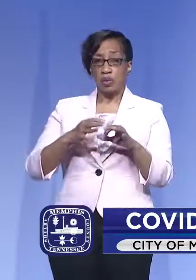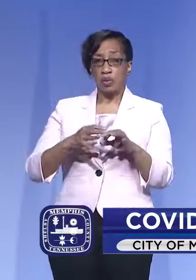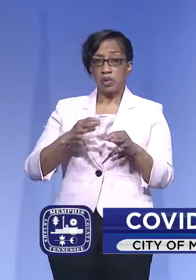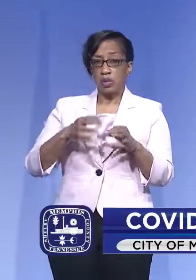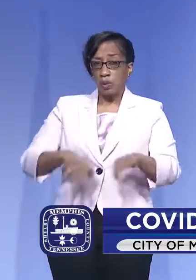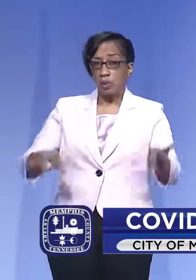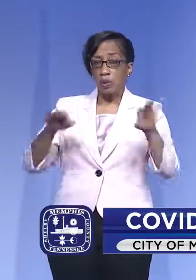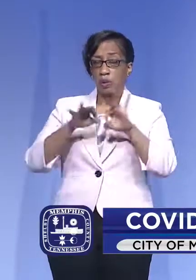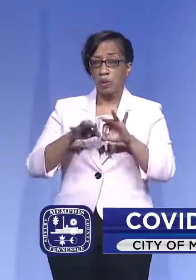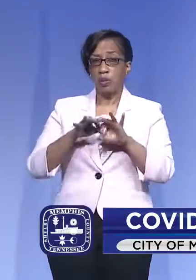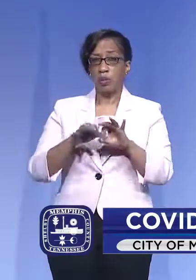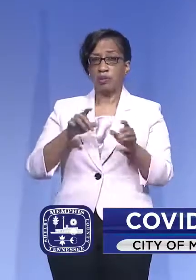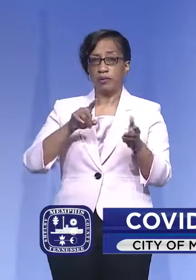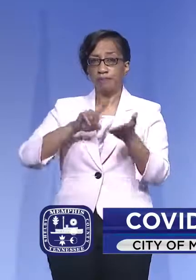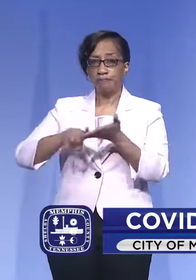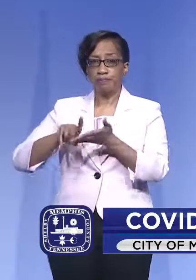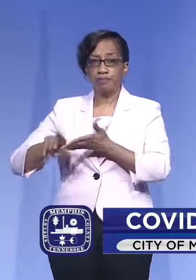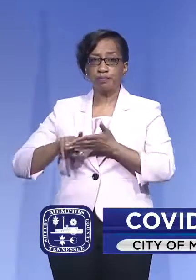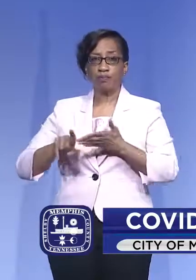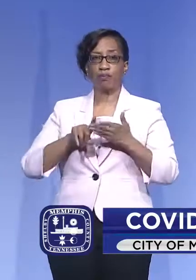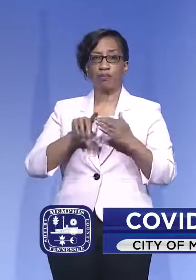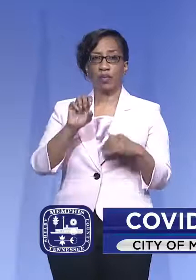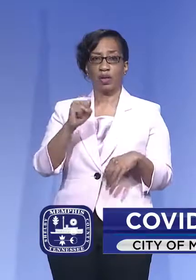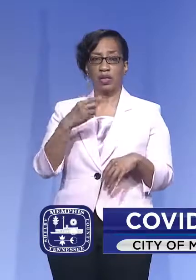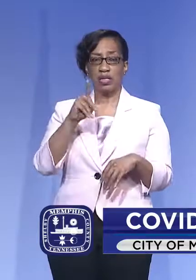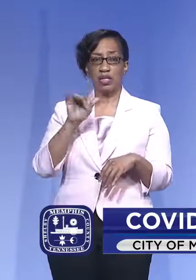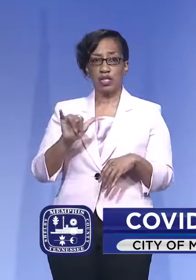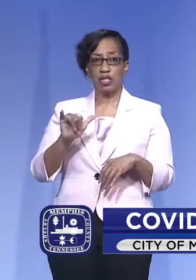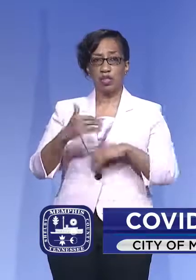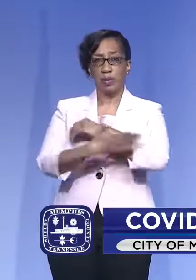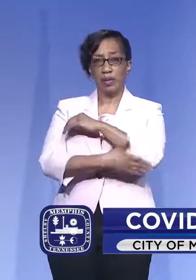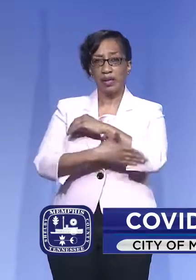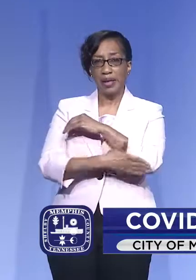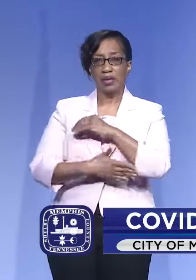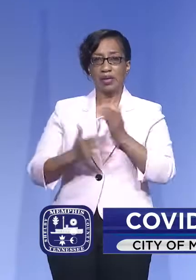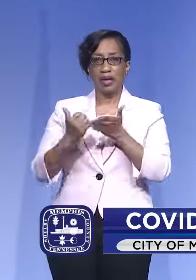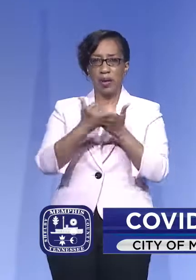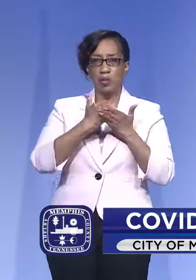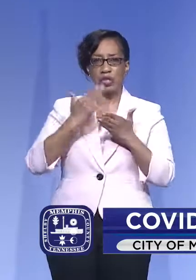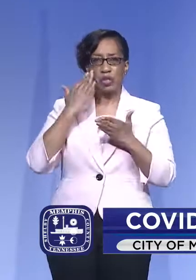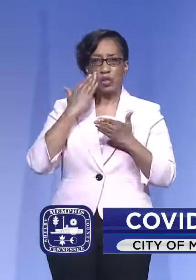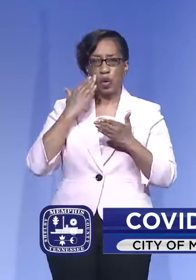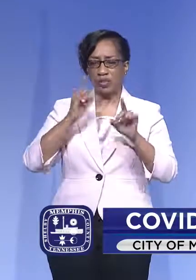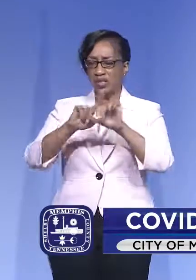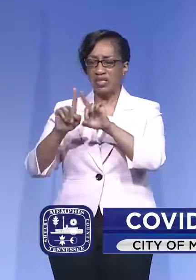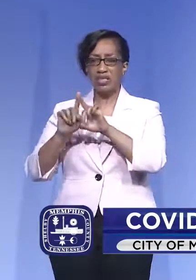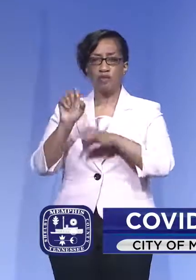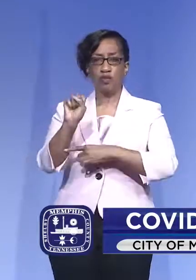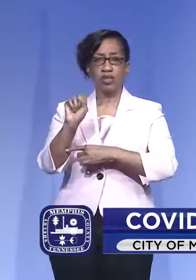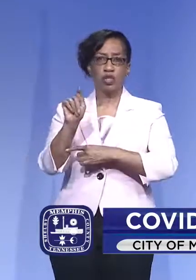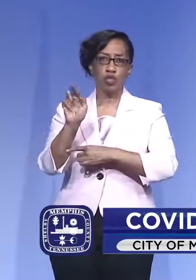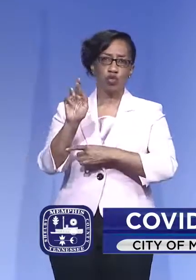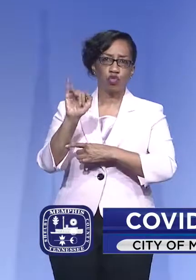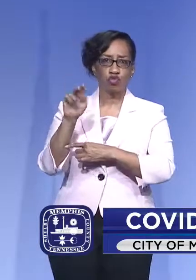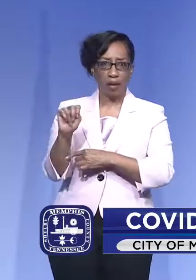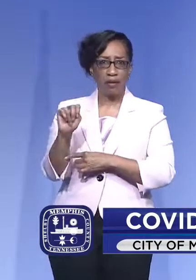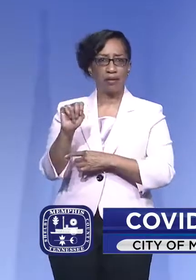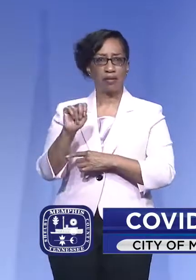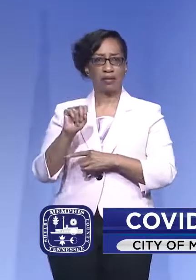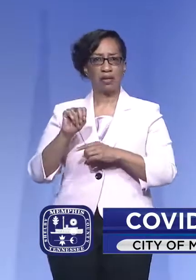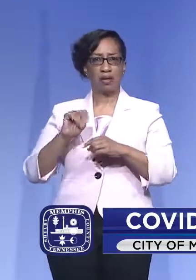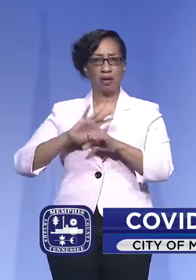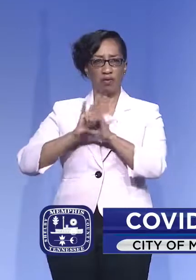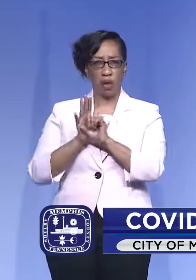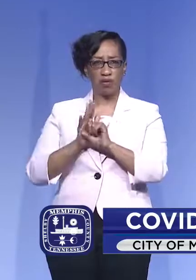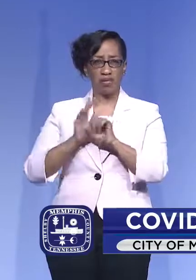efforts that we have going on in Shelby County to help us understand the strains and the variants of concern that may be circulating,